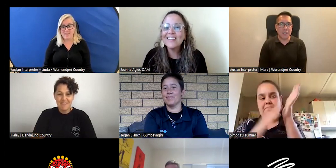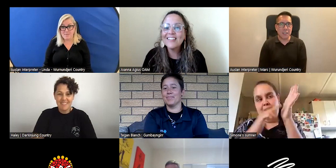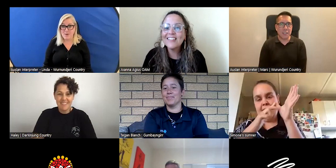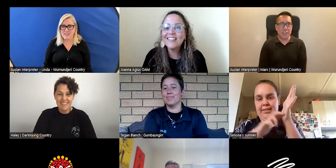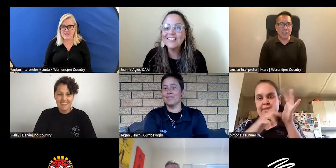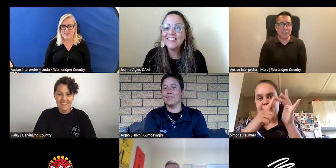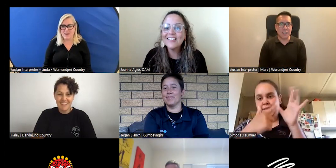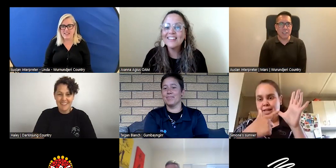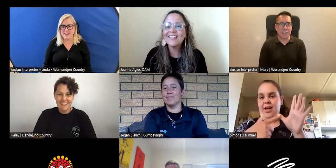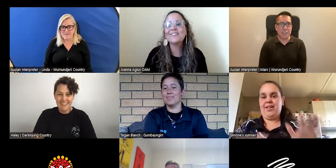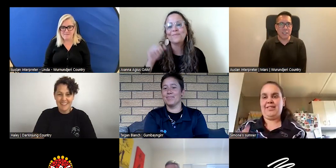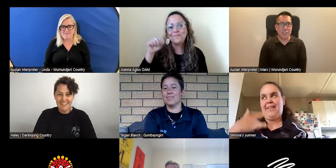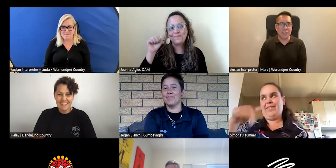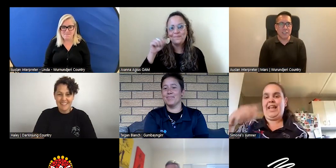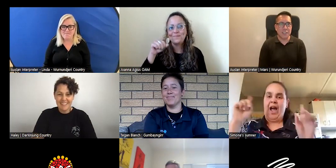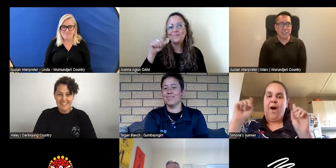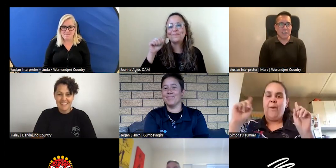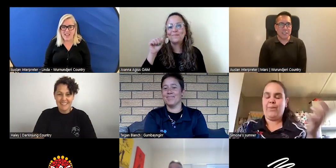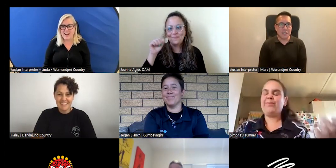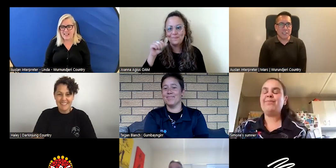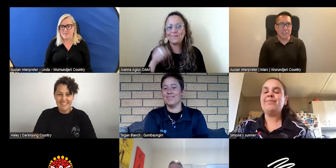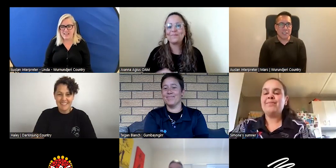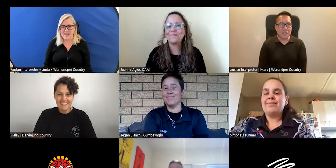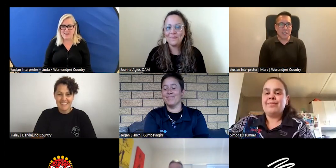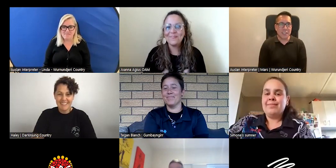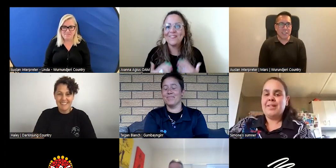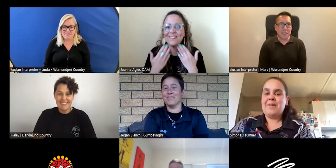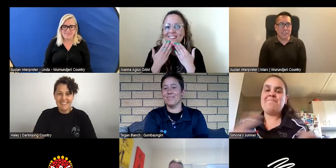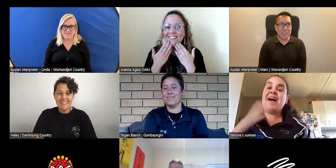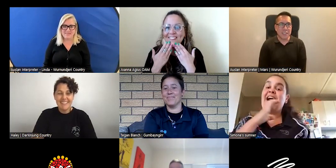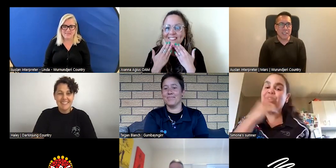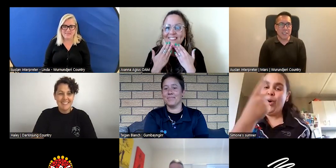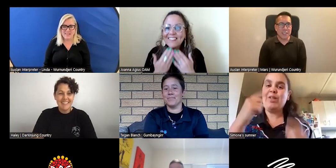And I've moved to Tasmania, and I live here now.